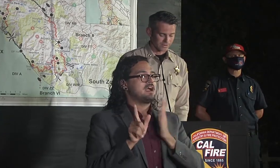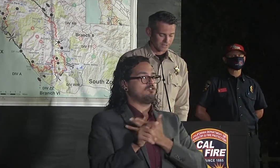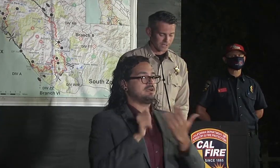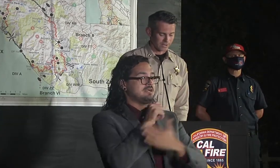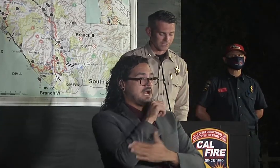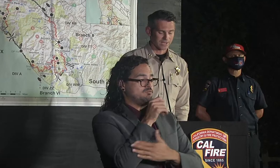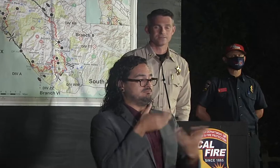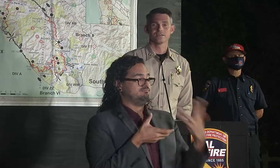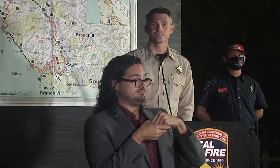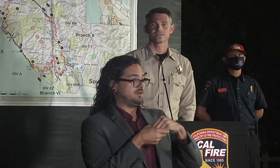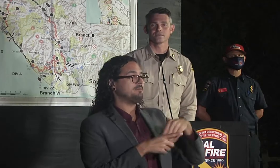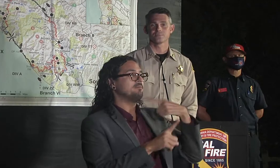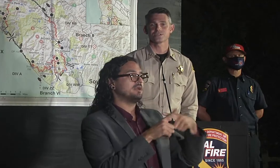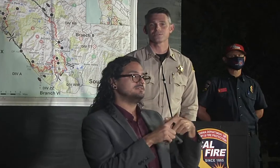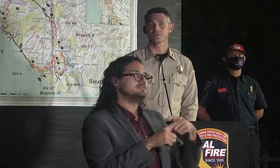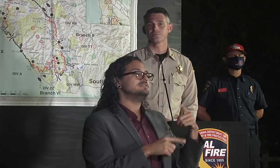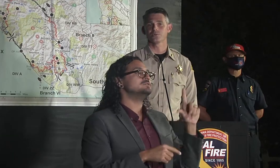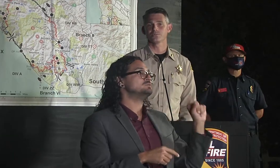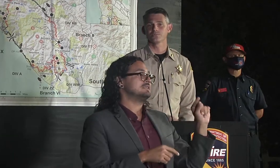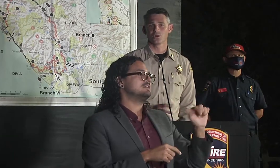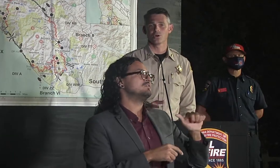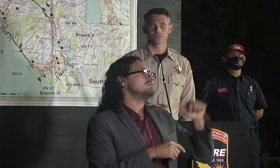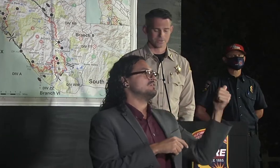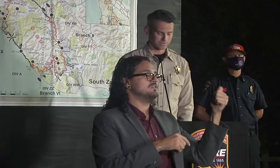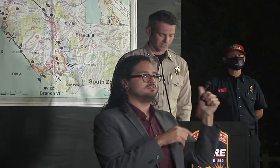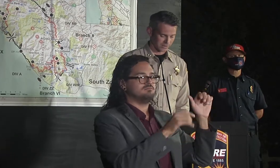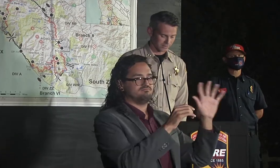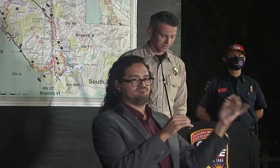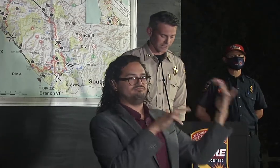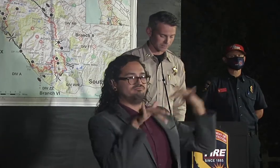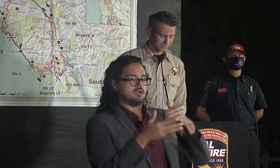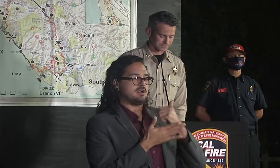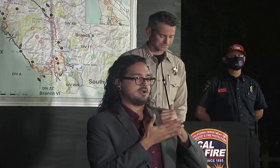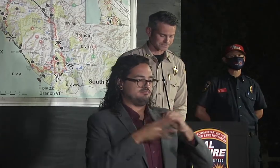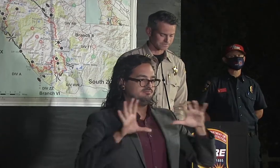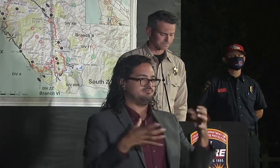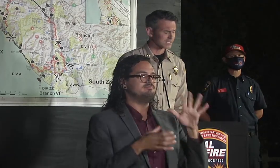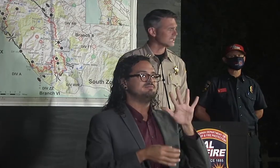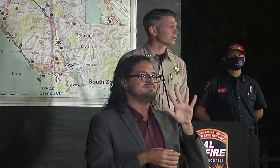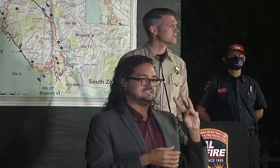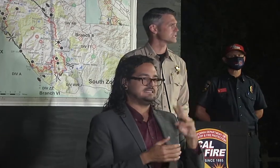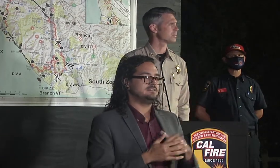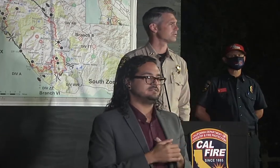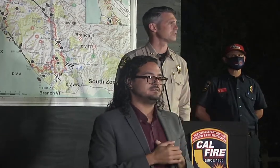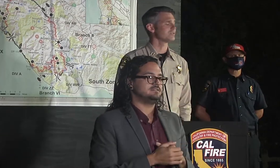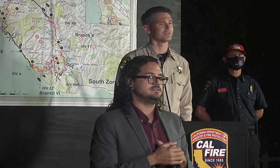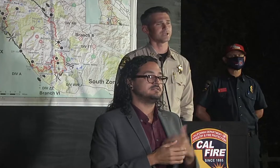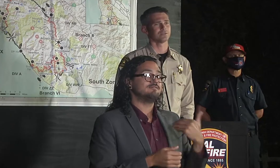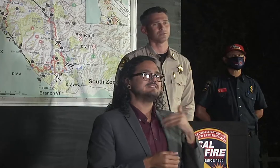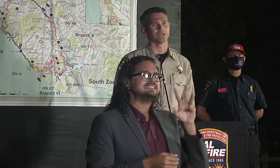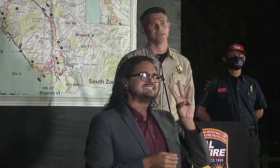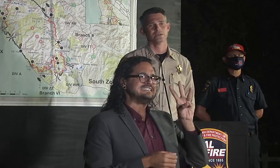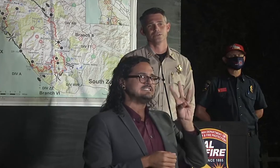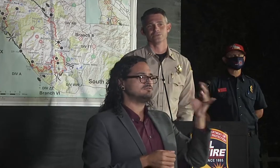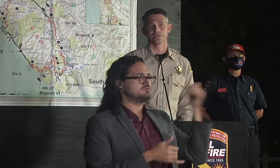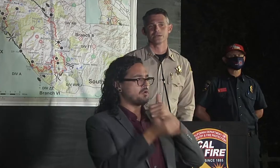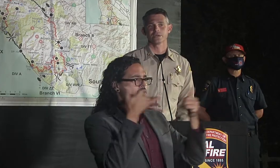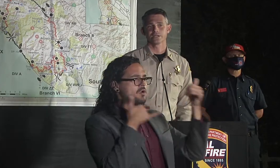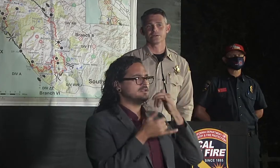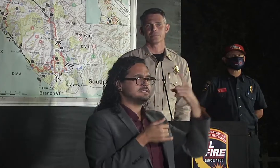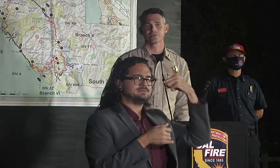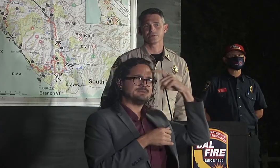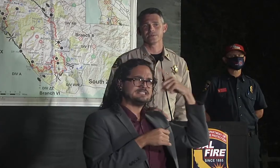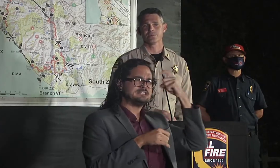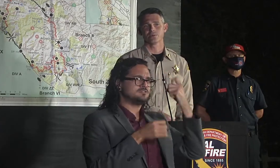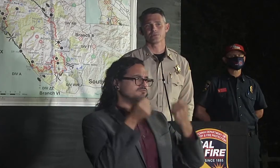service, we had 6 suspicious people calls that we went out to, and our missing person still stands at 1. So again,